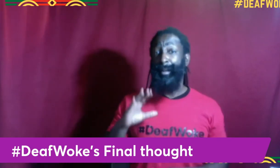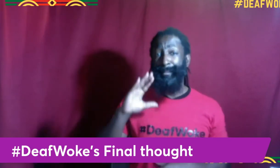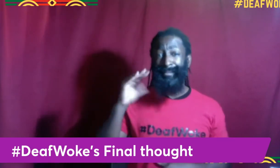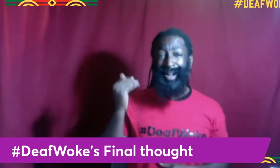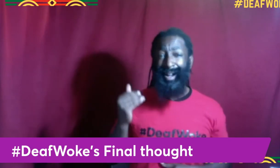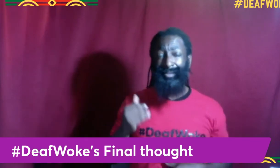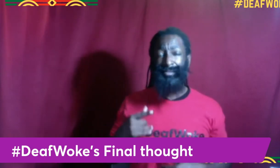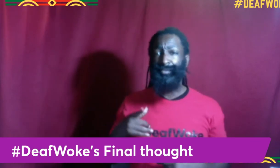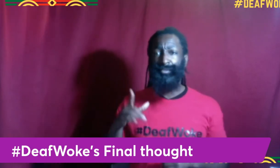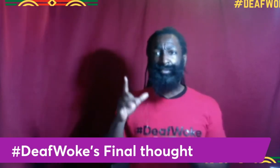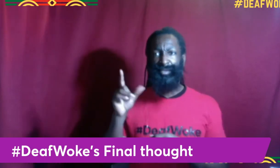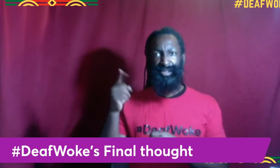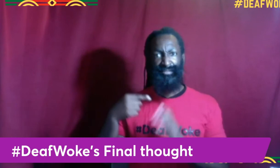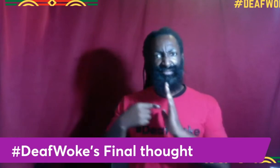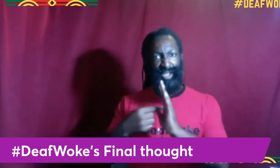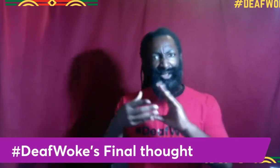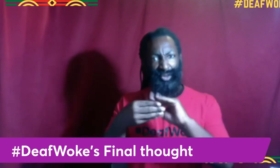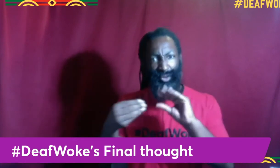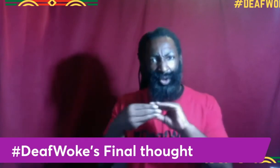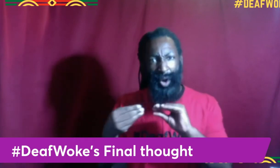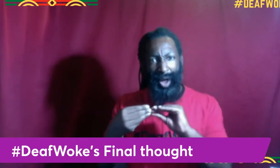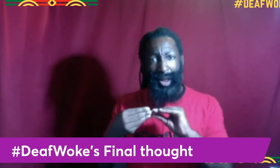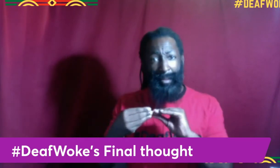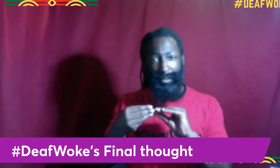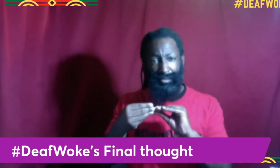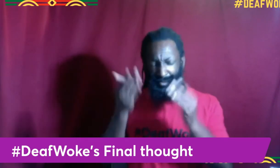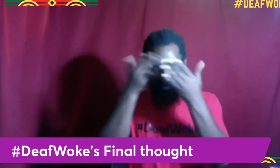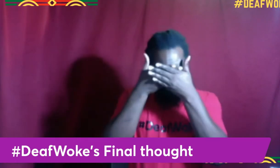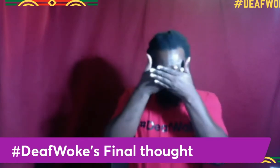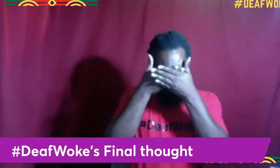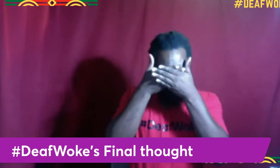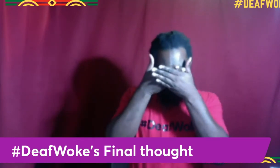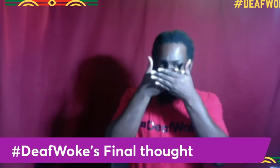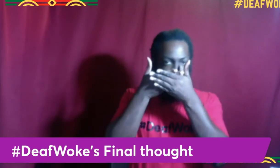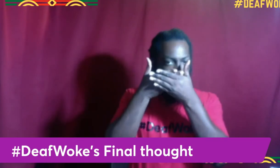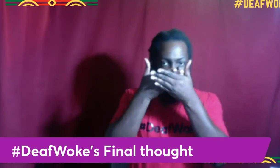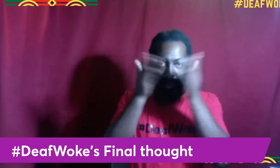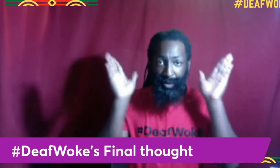from mistakes. I learn how to try to support.